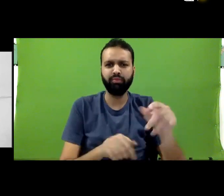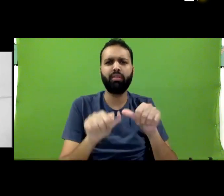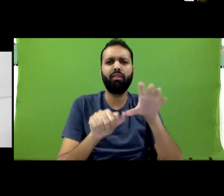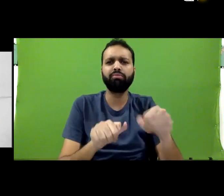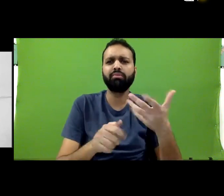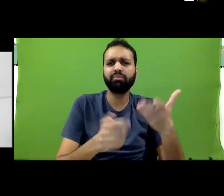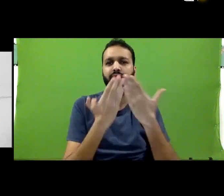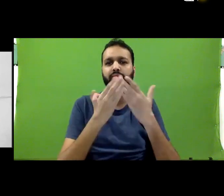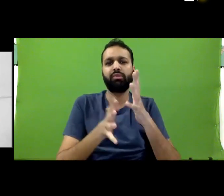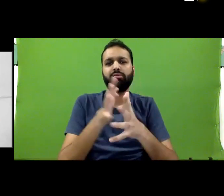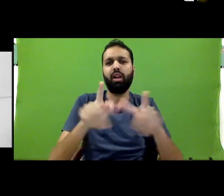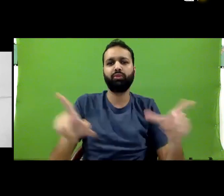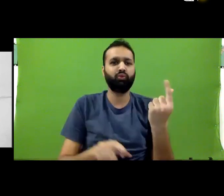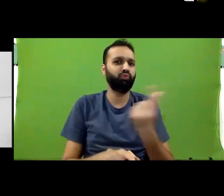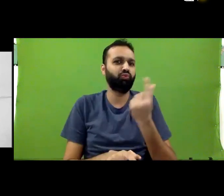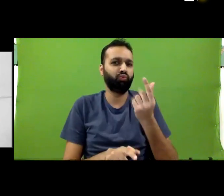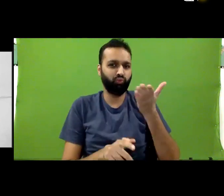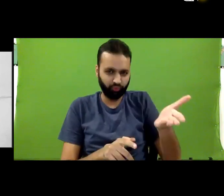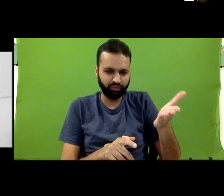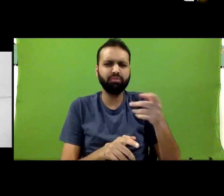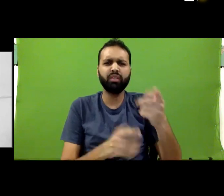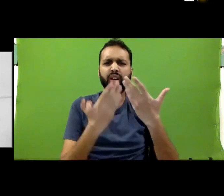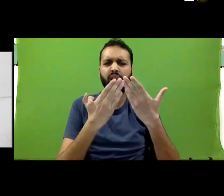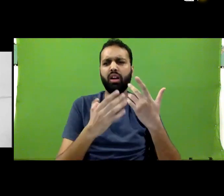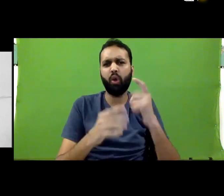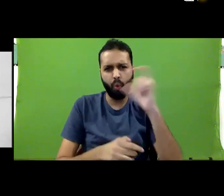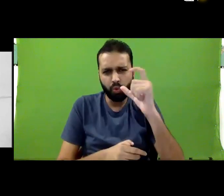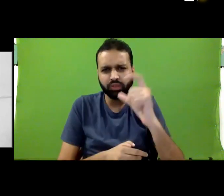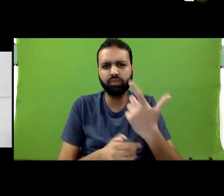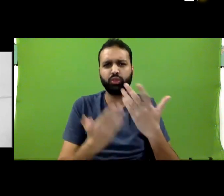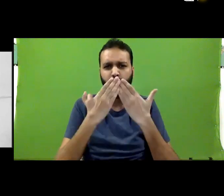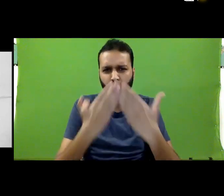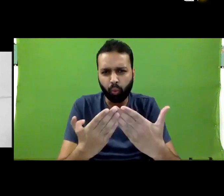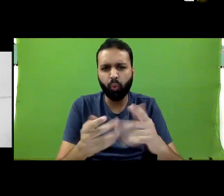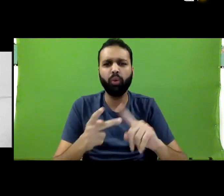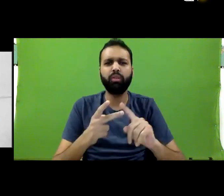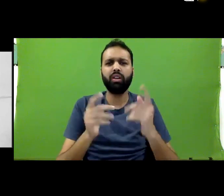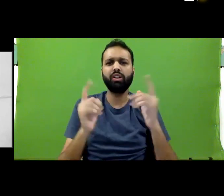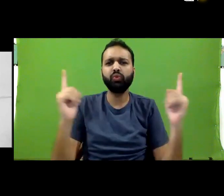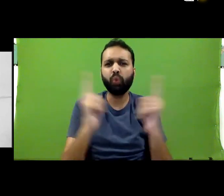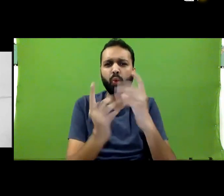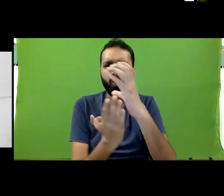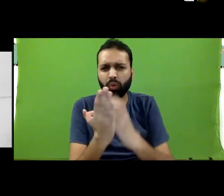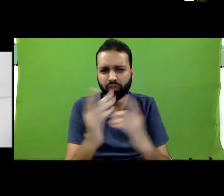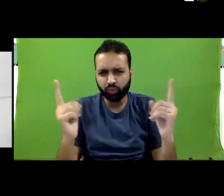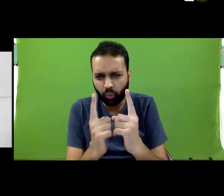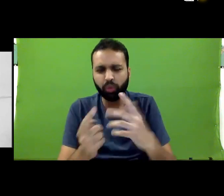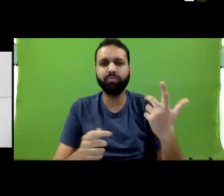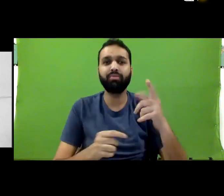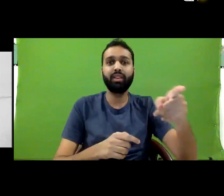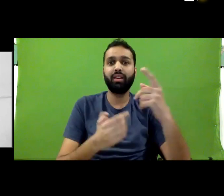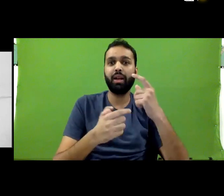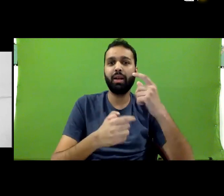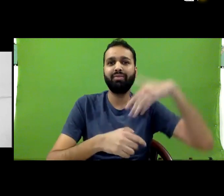places. So we put all these courses online, which are used in sign language only, be it education in school,